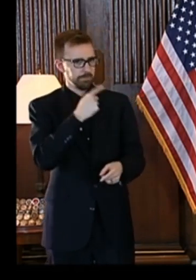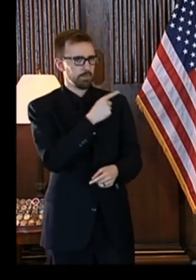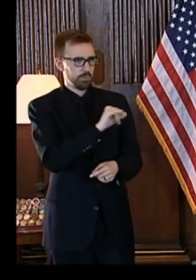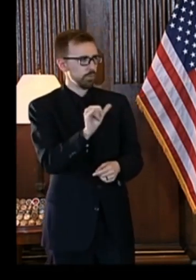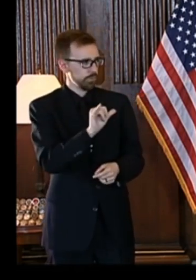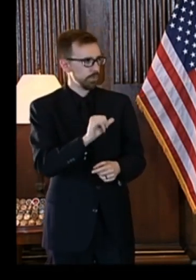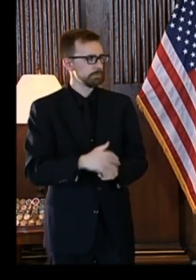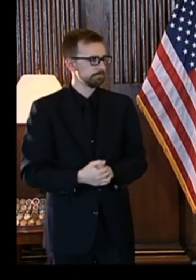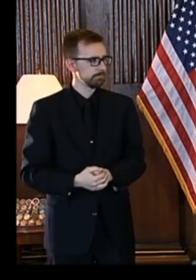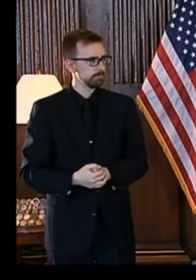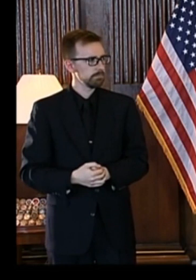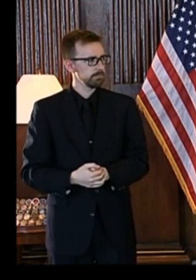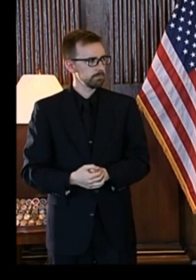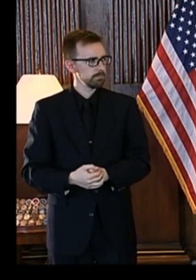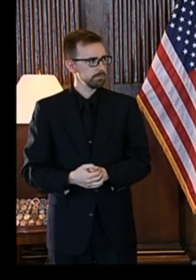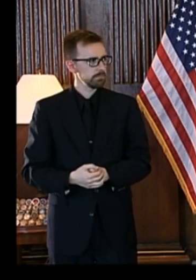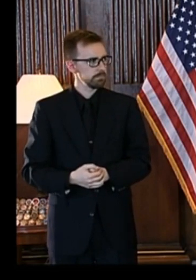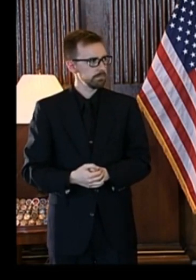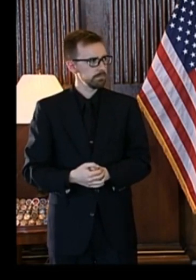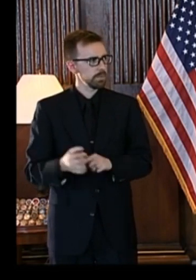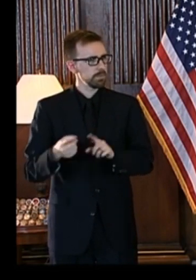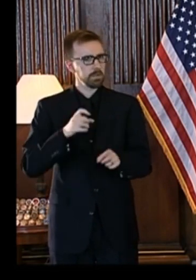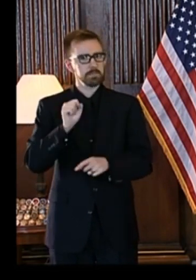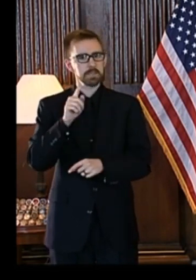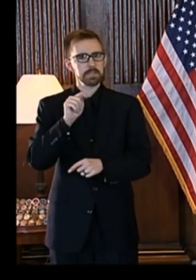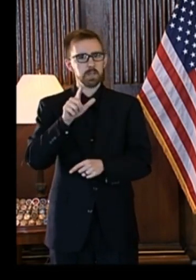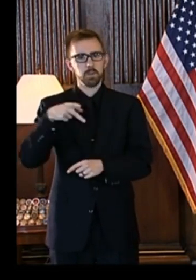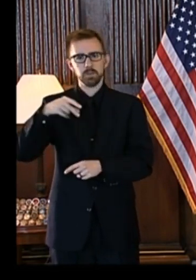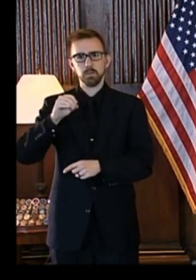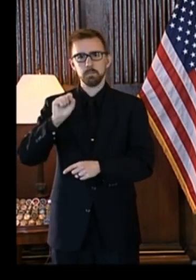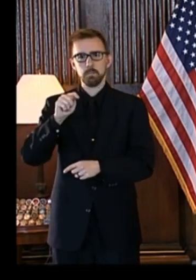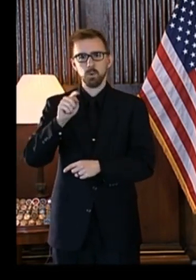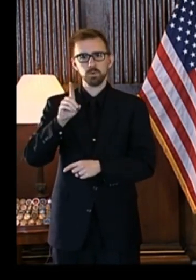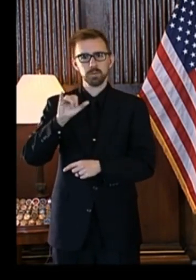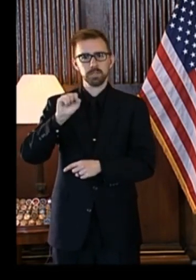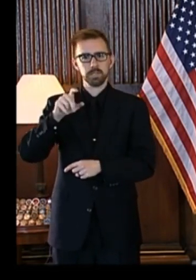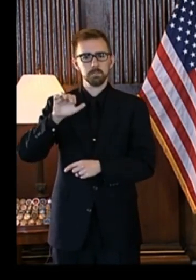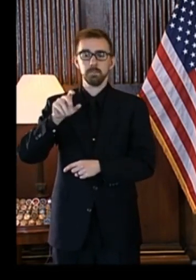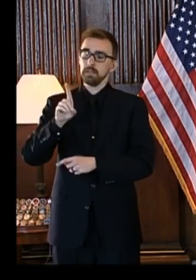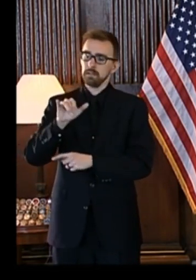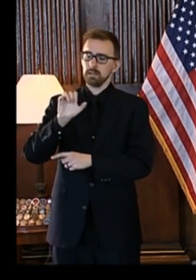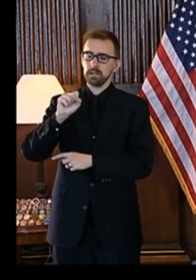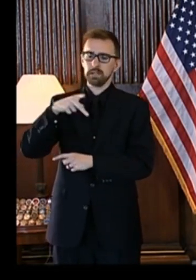Governor Parson. Jack Suntrup from the St. Louis Post-Dispatch. There seems